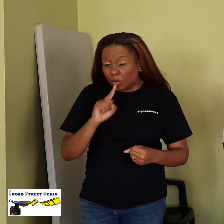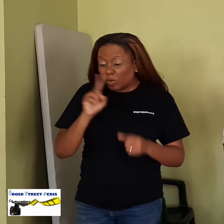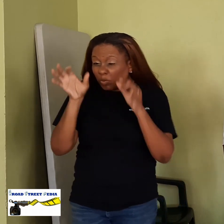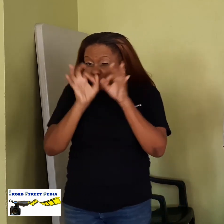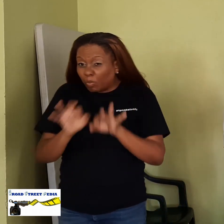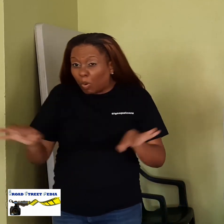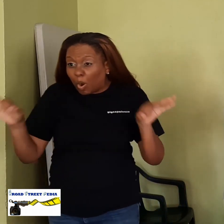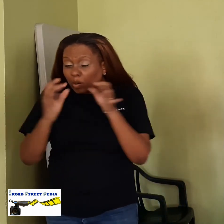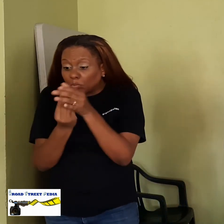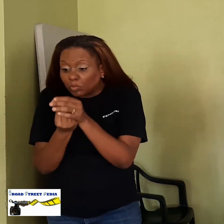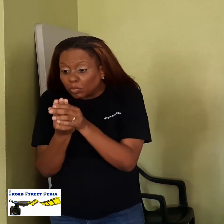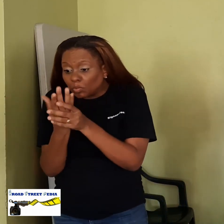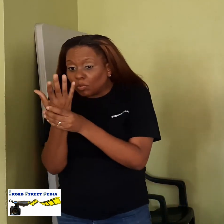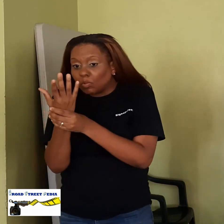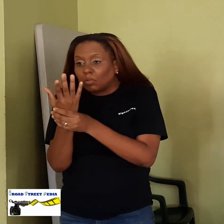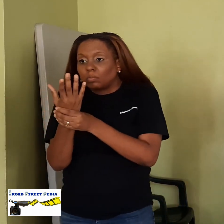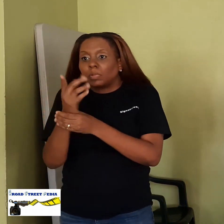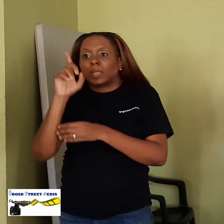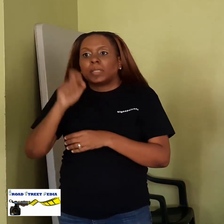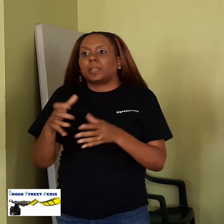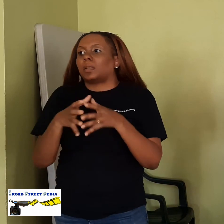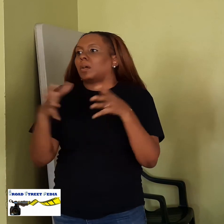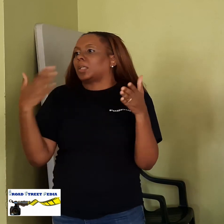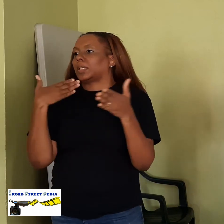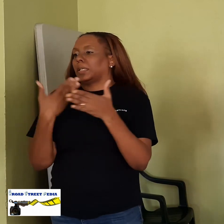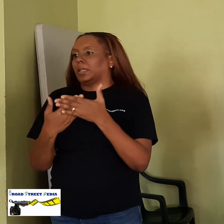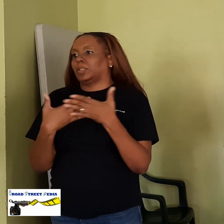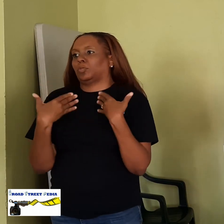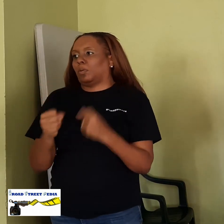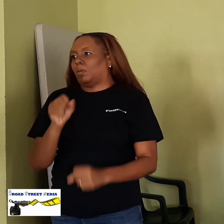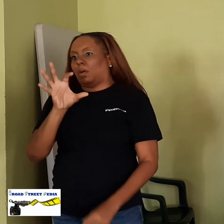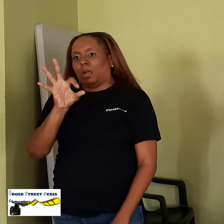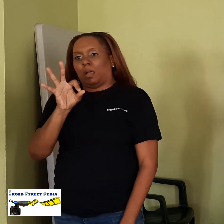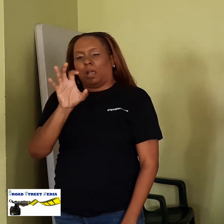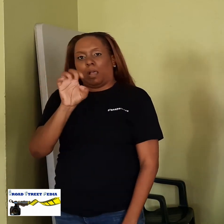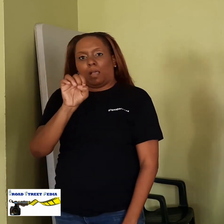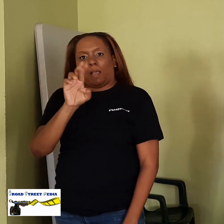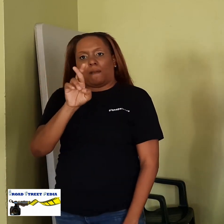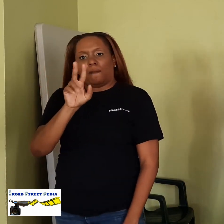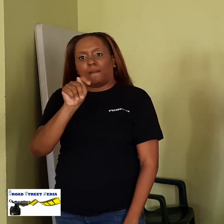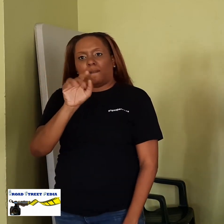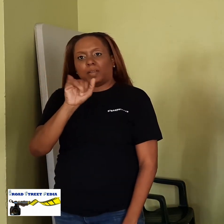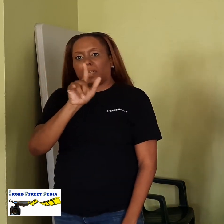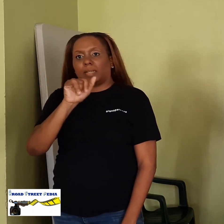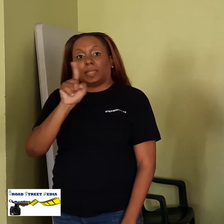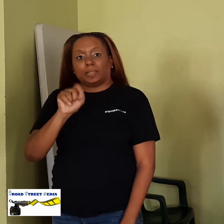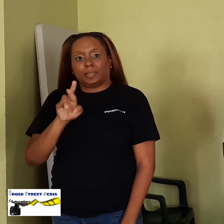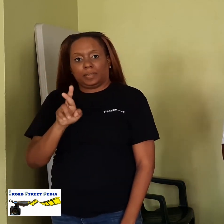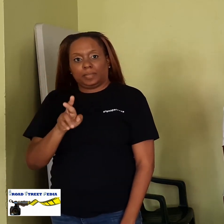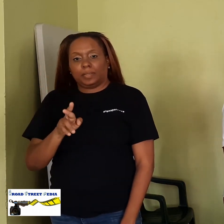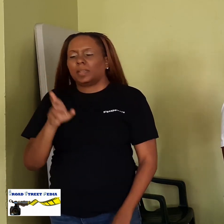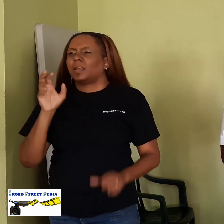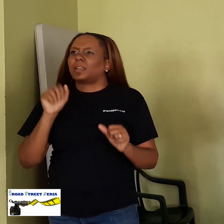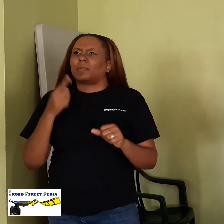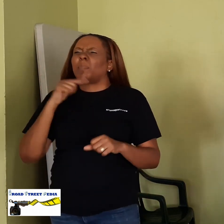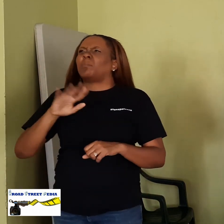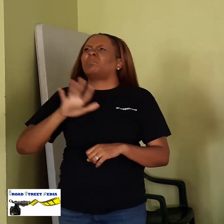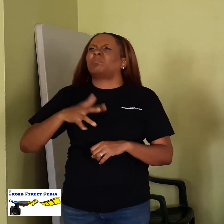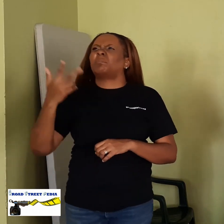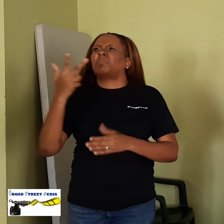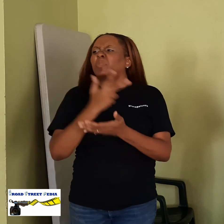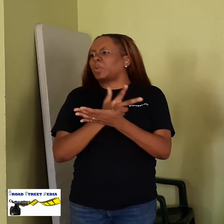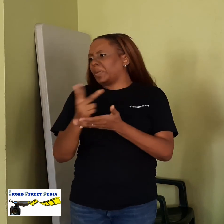your crops, give them the right adequate amount of fertilizer and all that to make them healthy. The zucchini can last for about 3